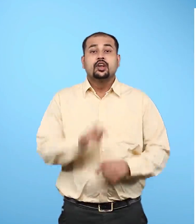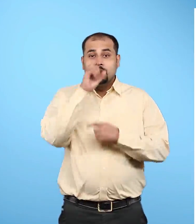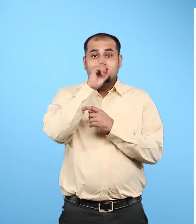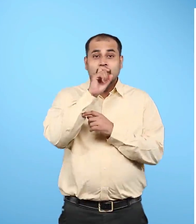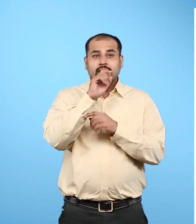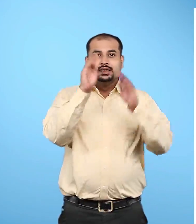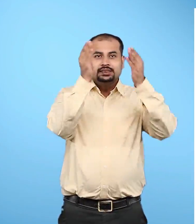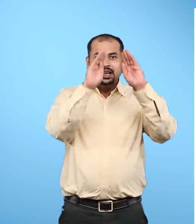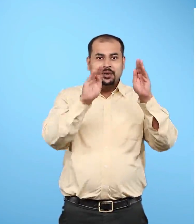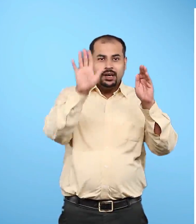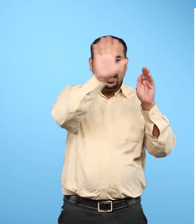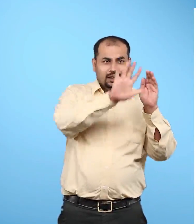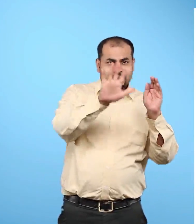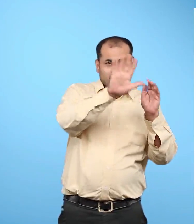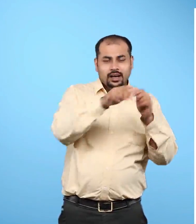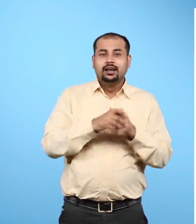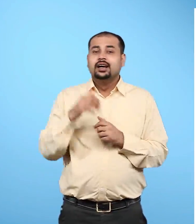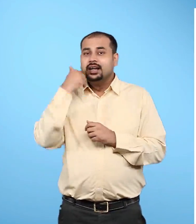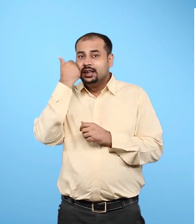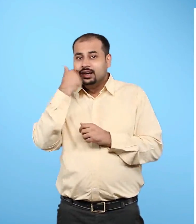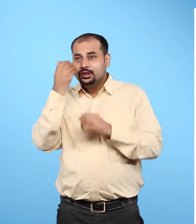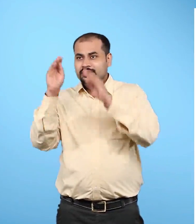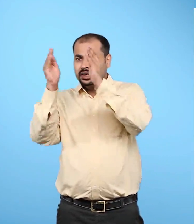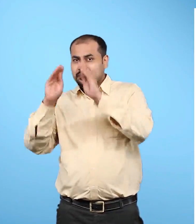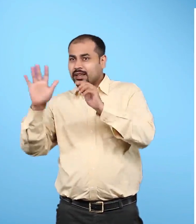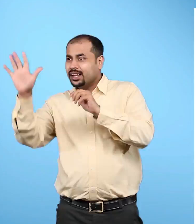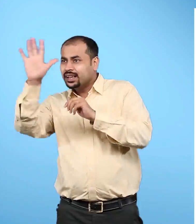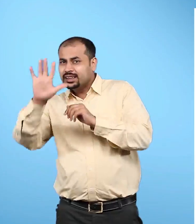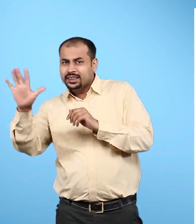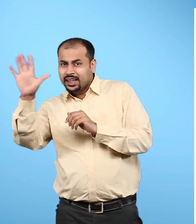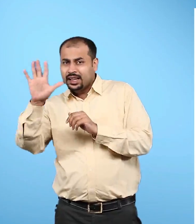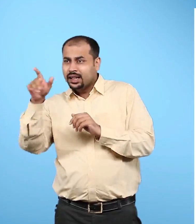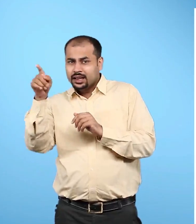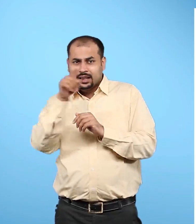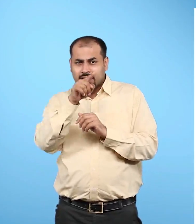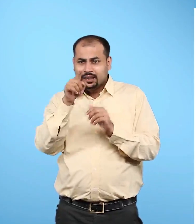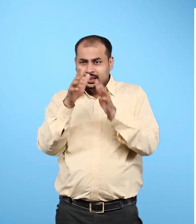Is the area of the blue shape more than the area of the yellow shape?